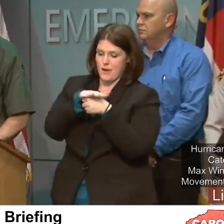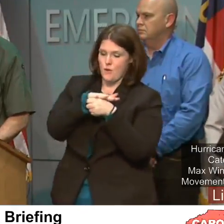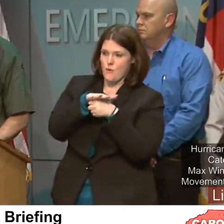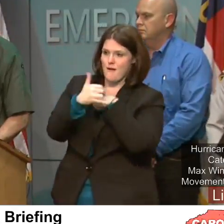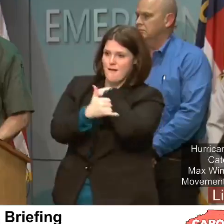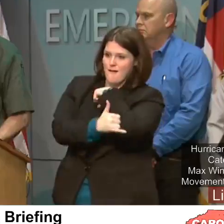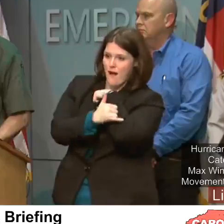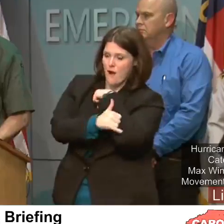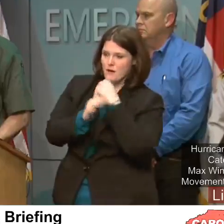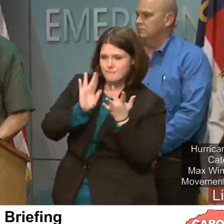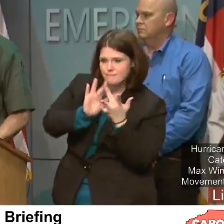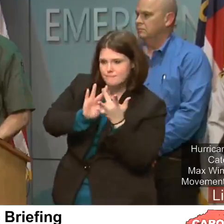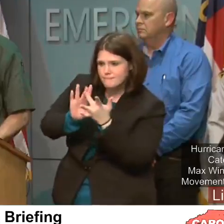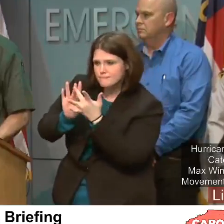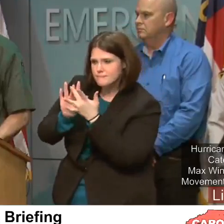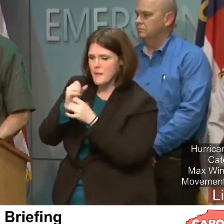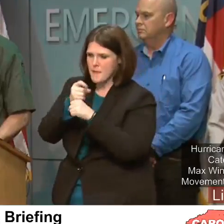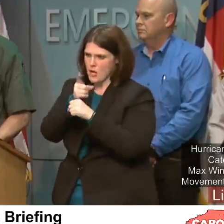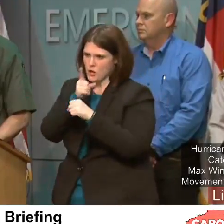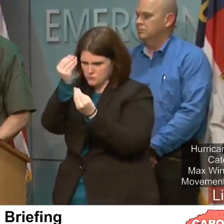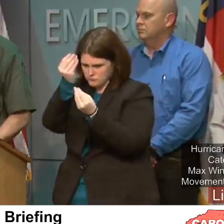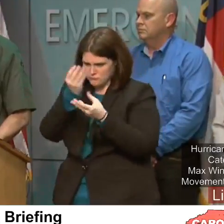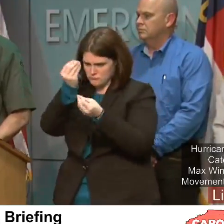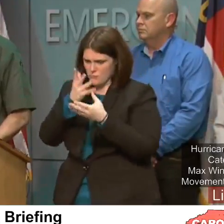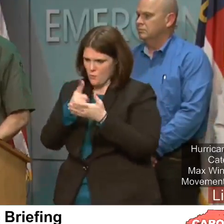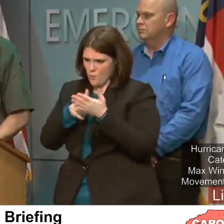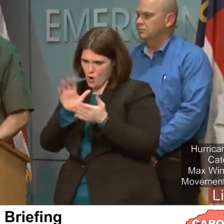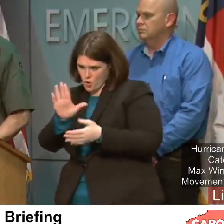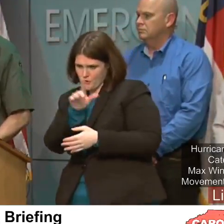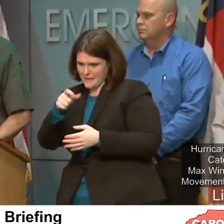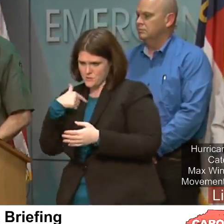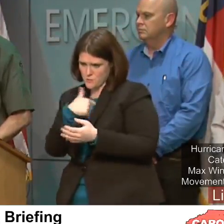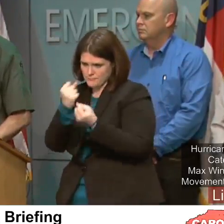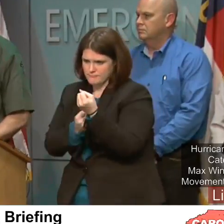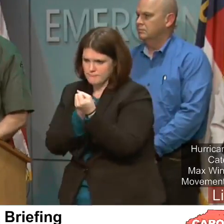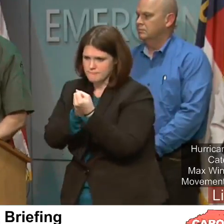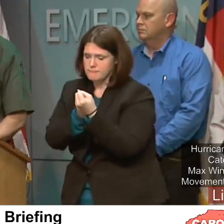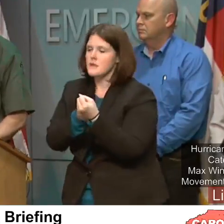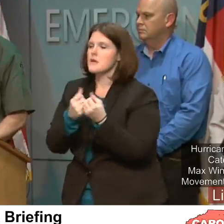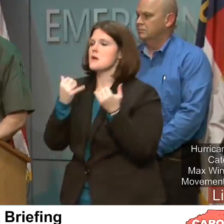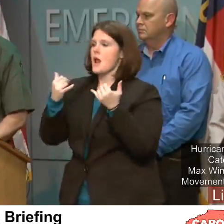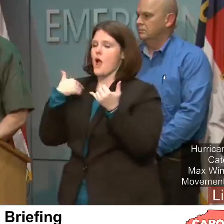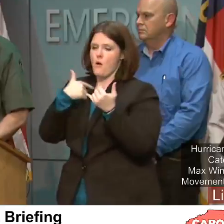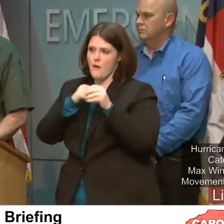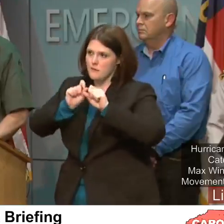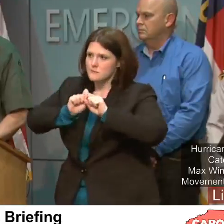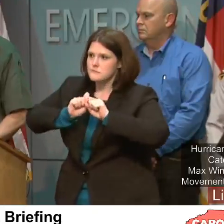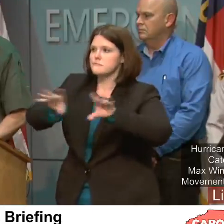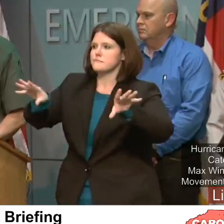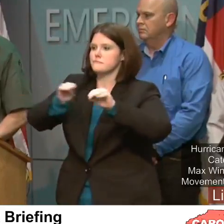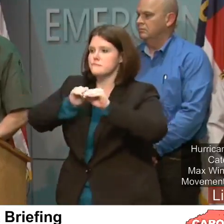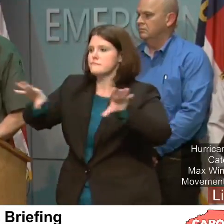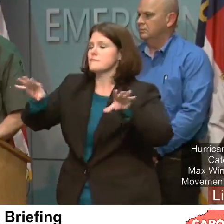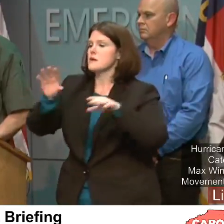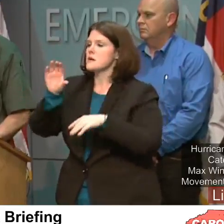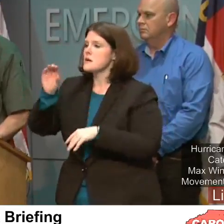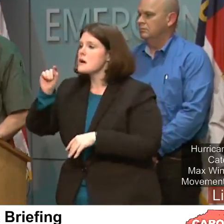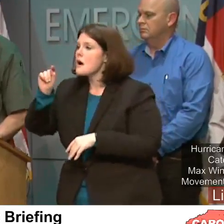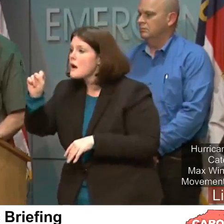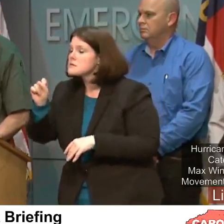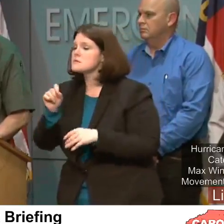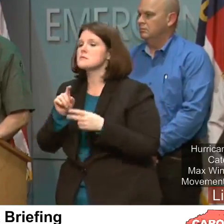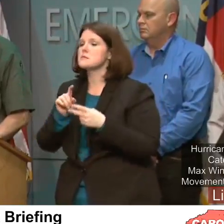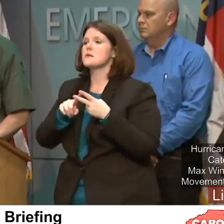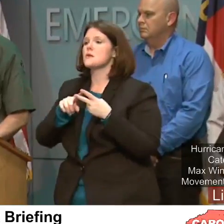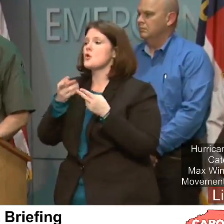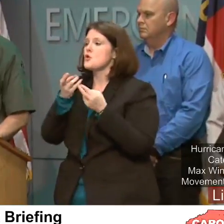make sure that we're staying up to date with all of their needs. We are currently pushing commodities, cots, and other resources to